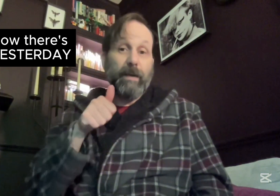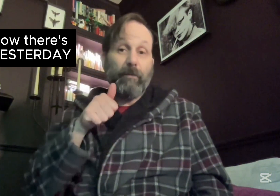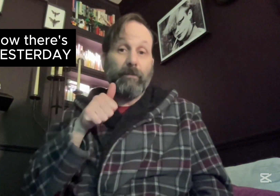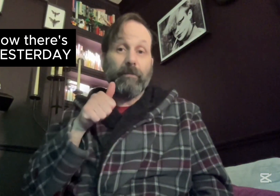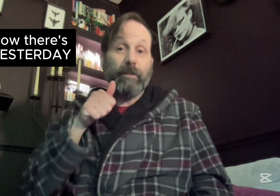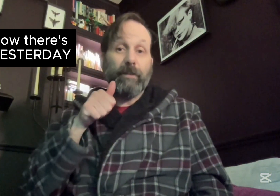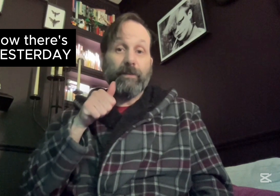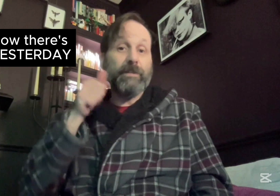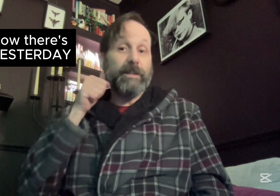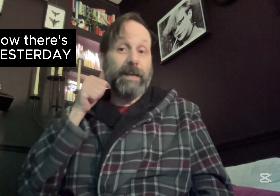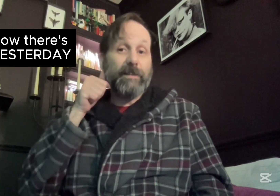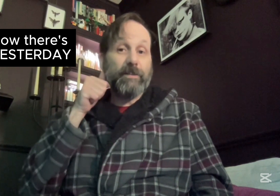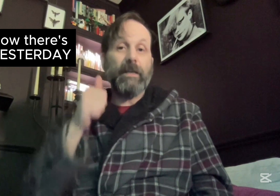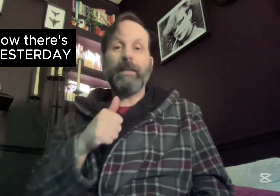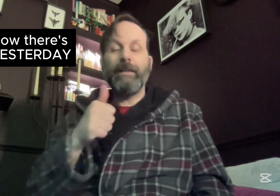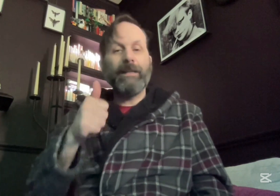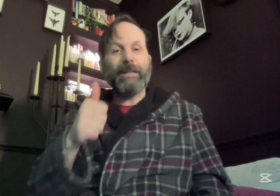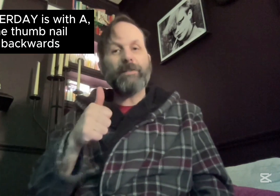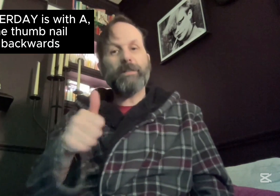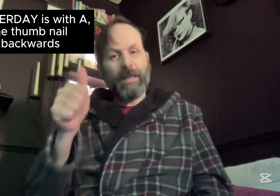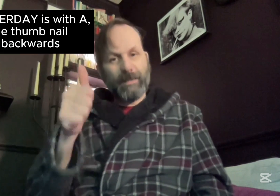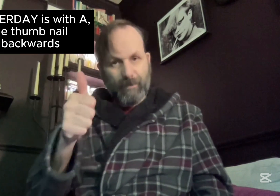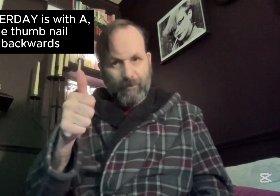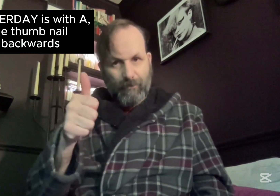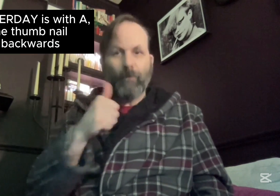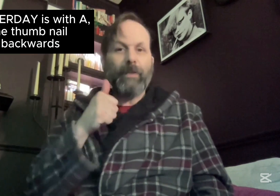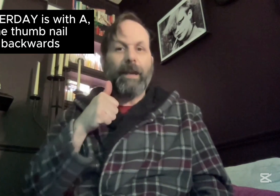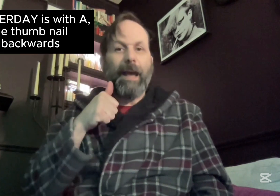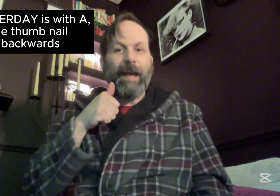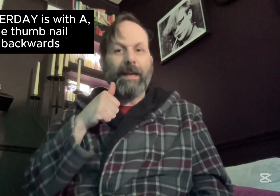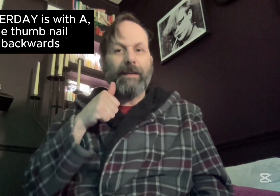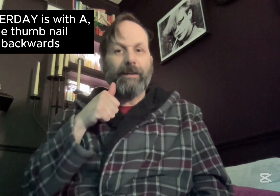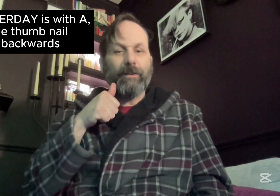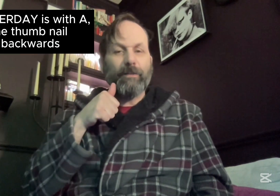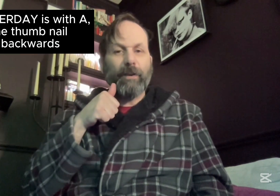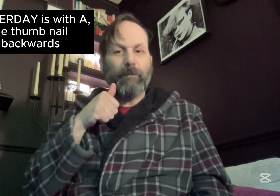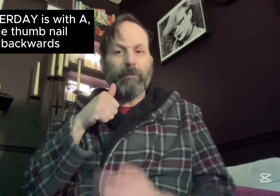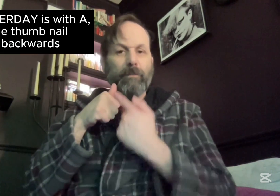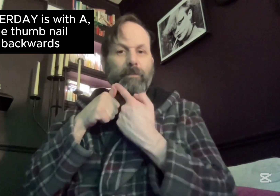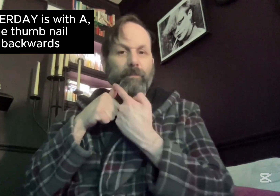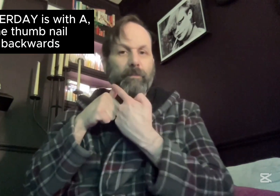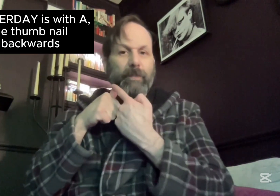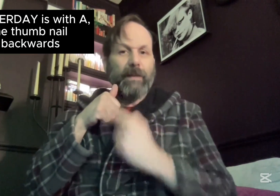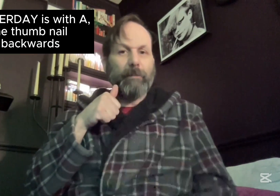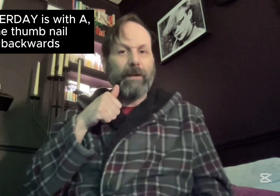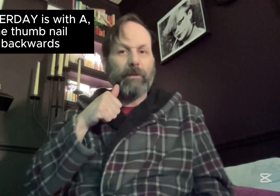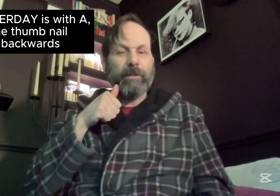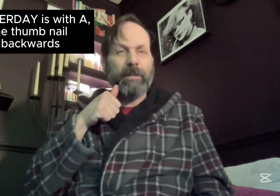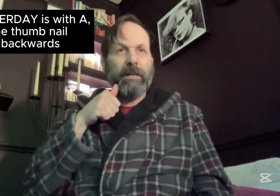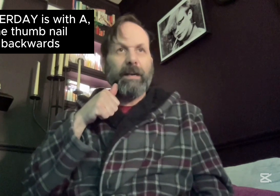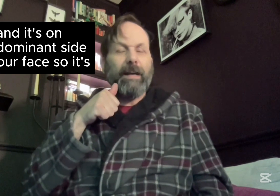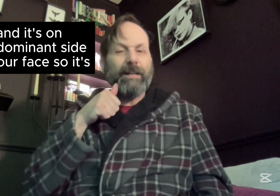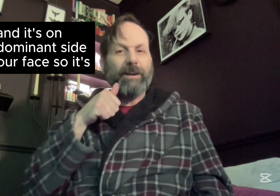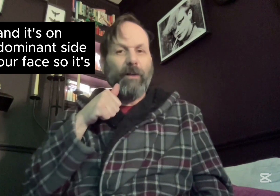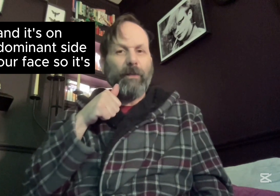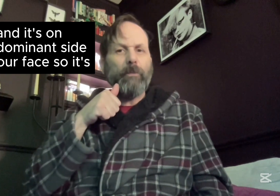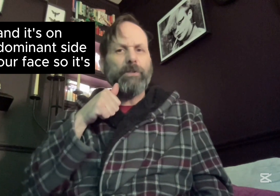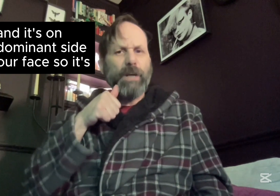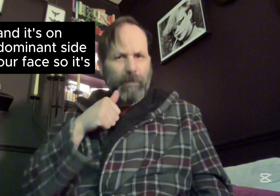Now, when there's yesterday. Yesterday is with an A, thumb, nail backwards, and it's on the